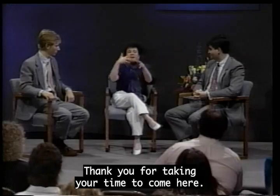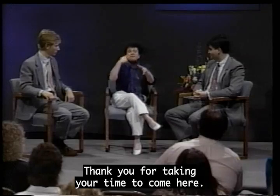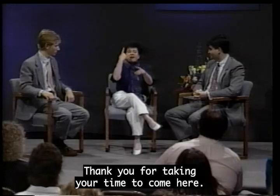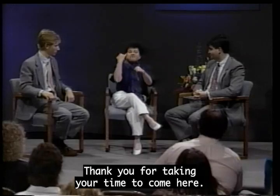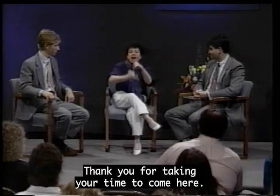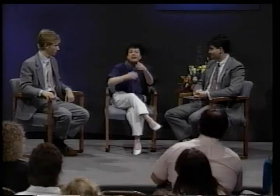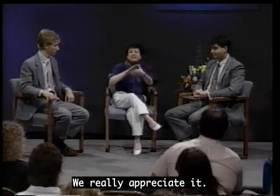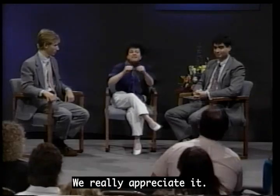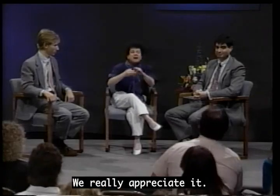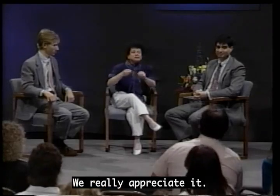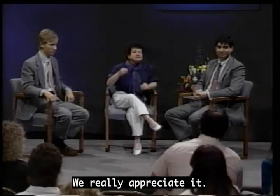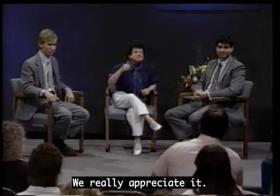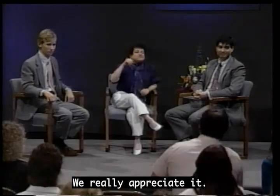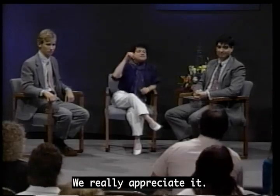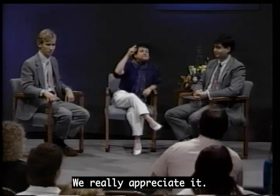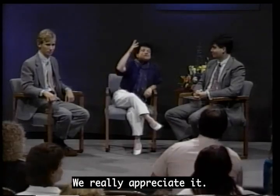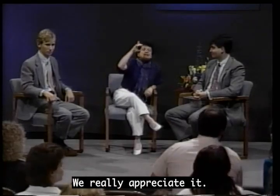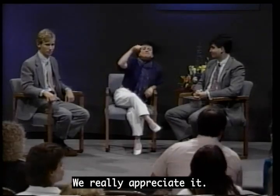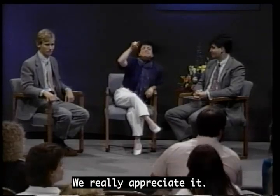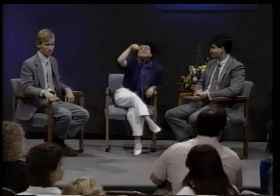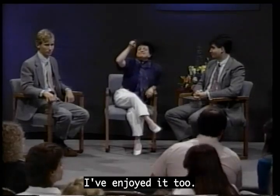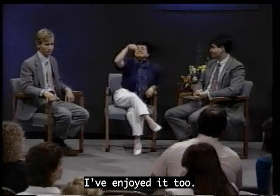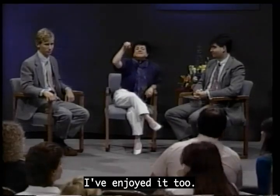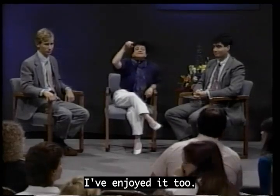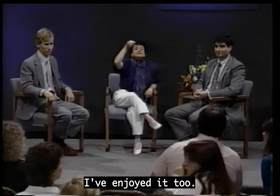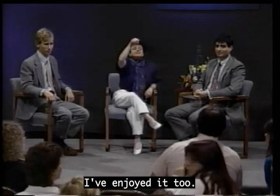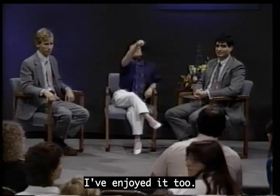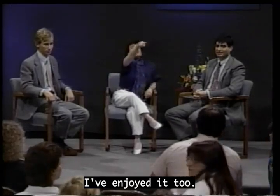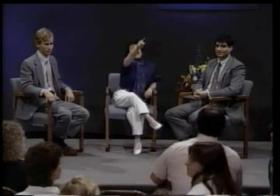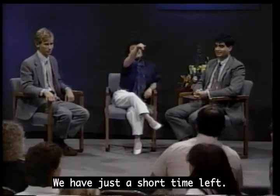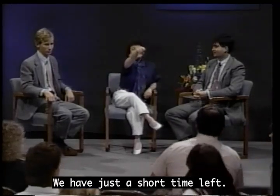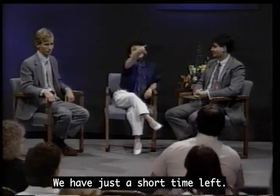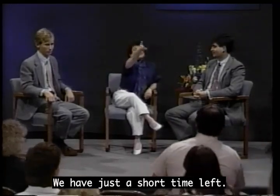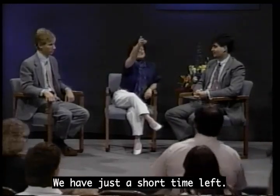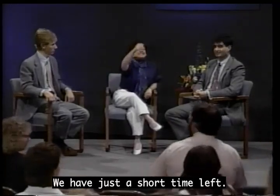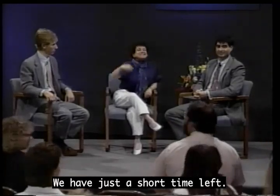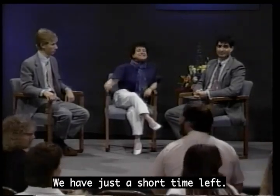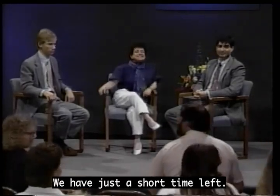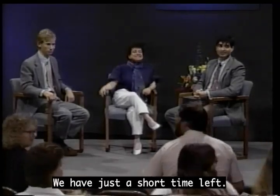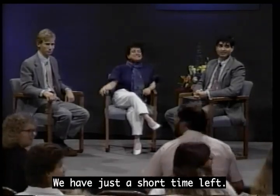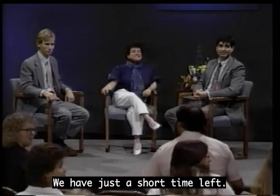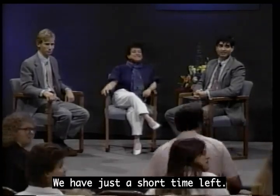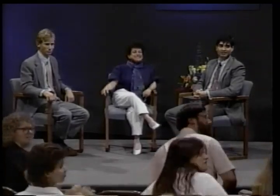have just a short time left. Does anyone have a last comment or question? Yes, Kathy?